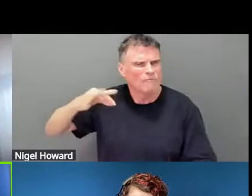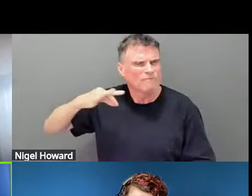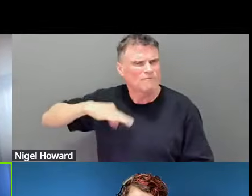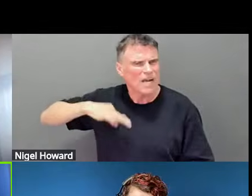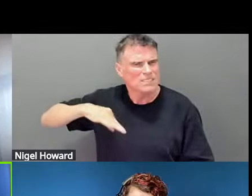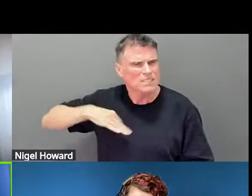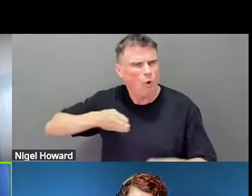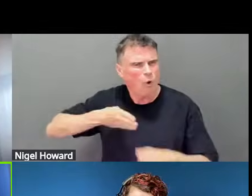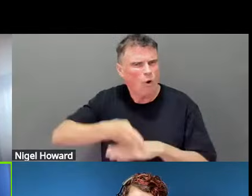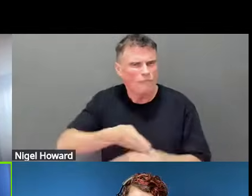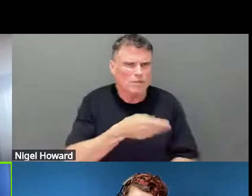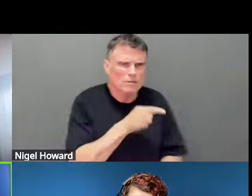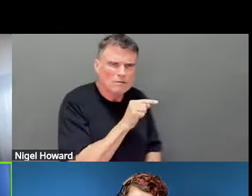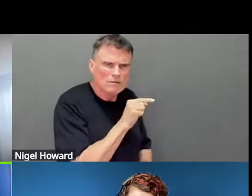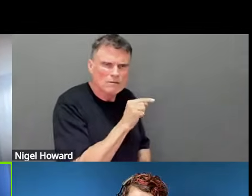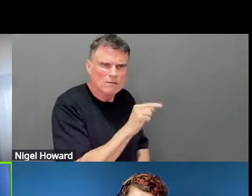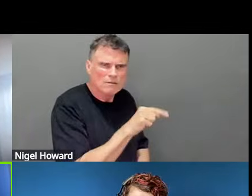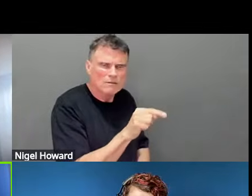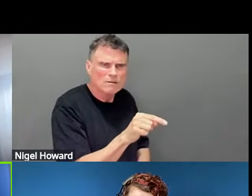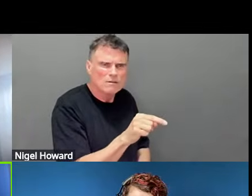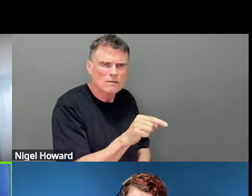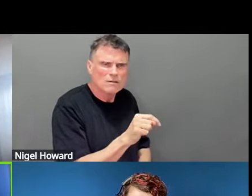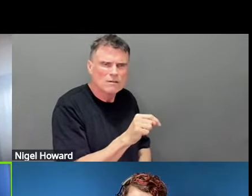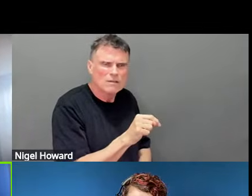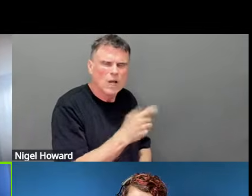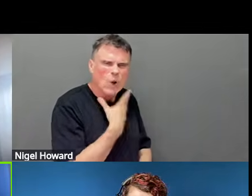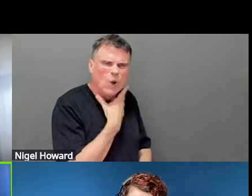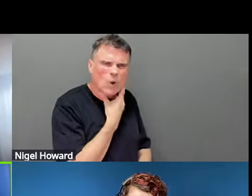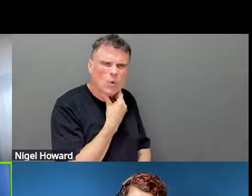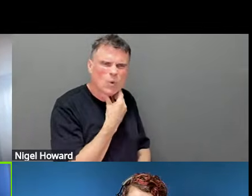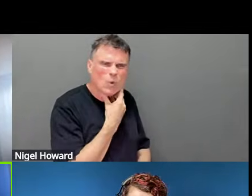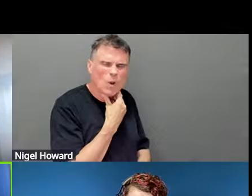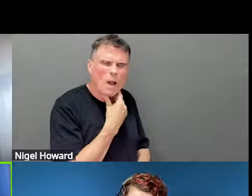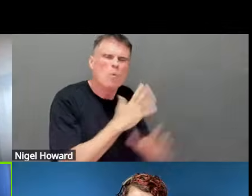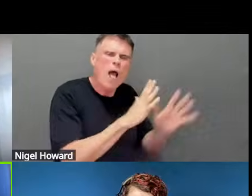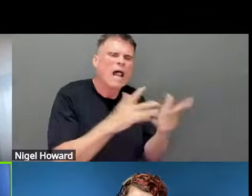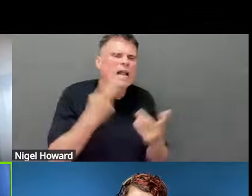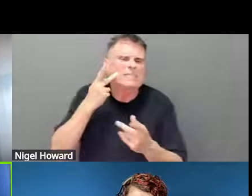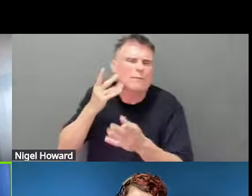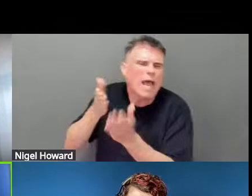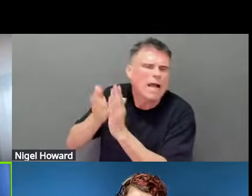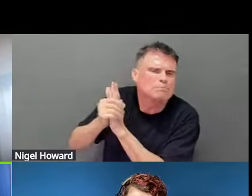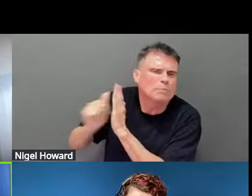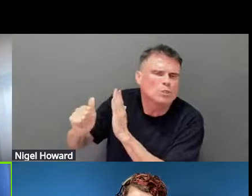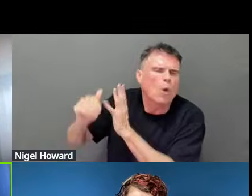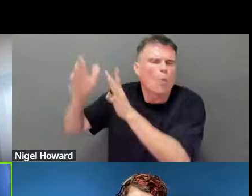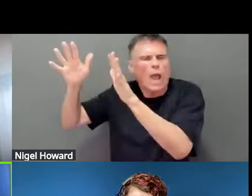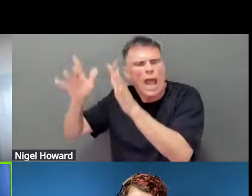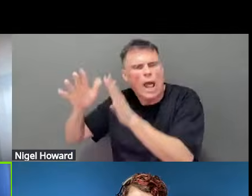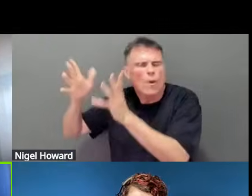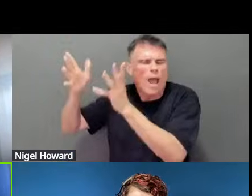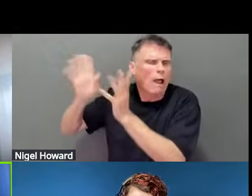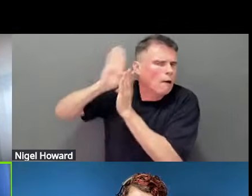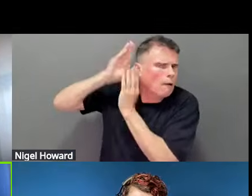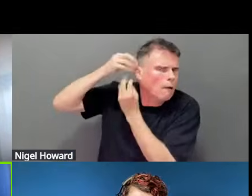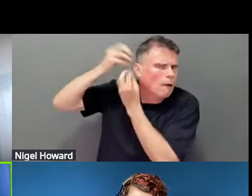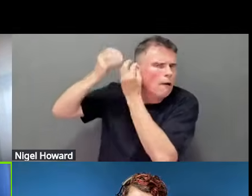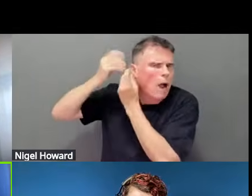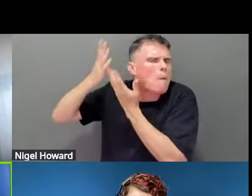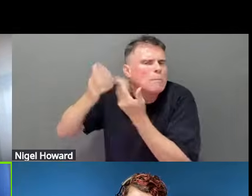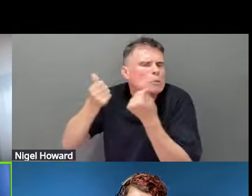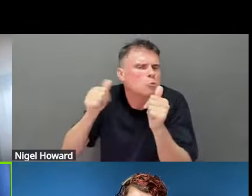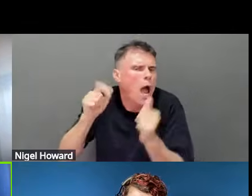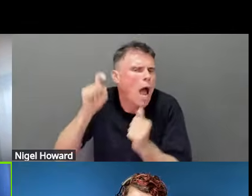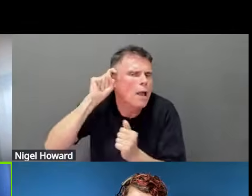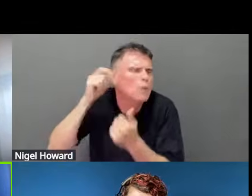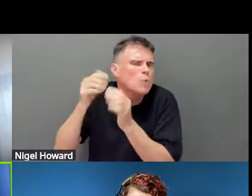everywhere. But we are not able to think about accommodating one child.